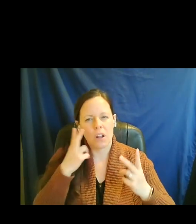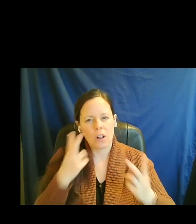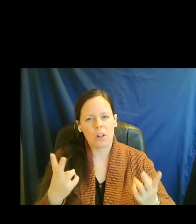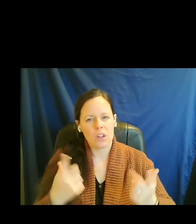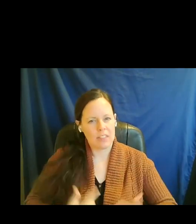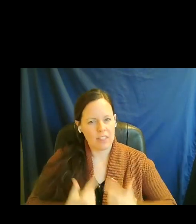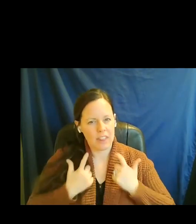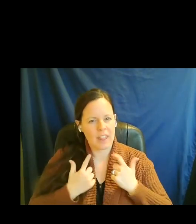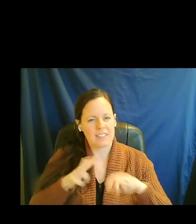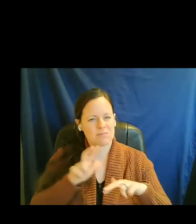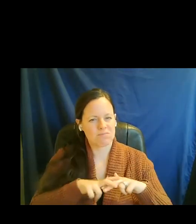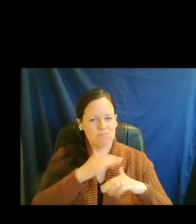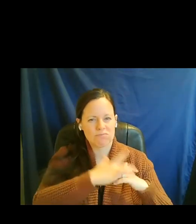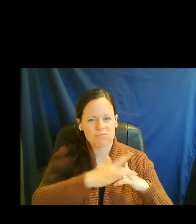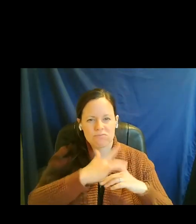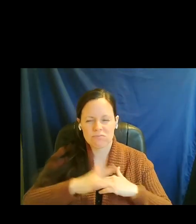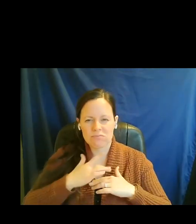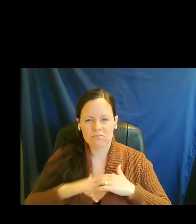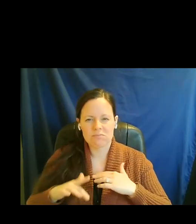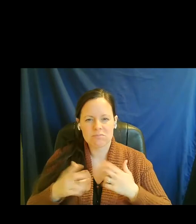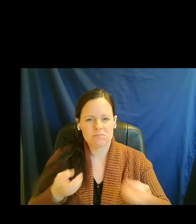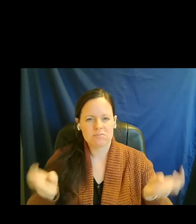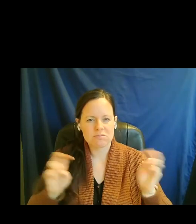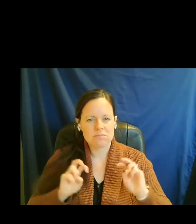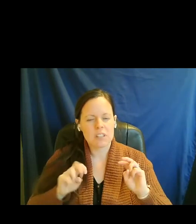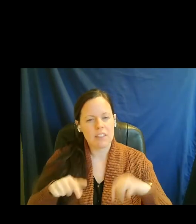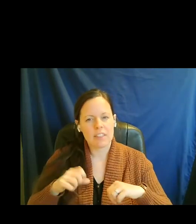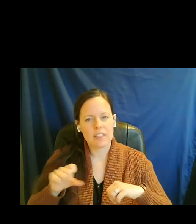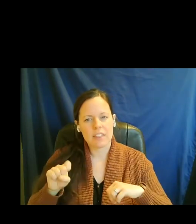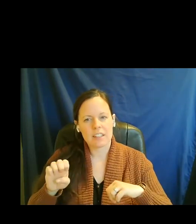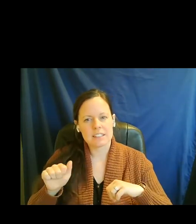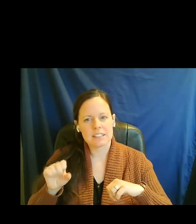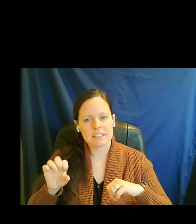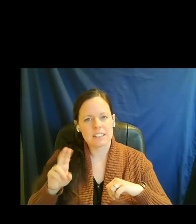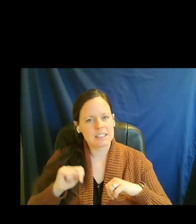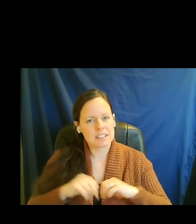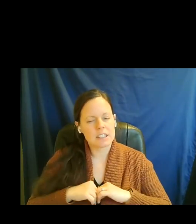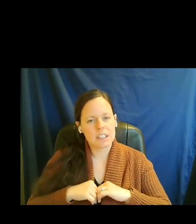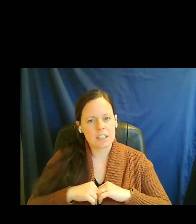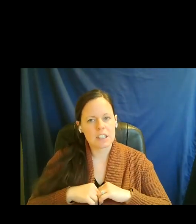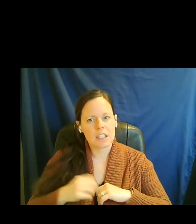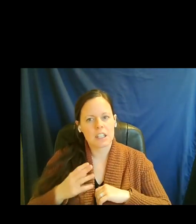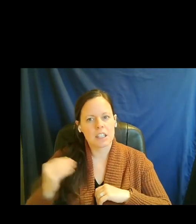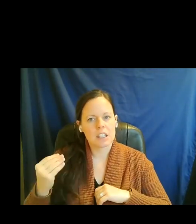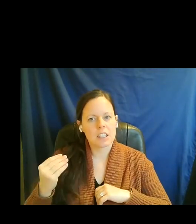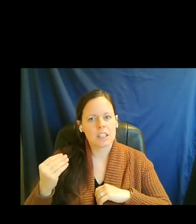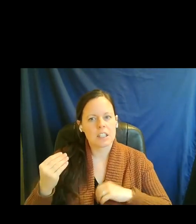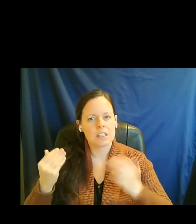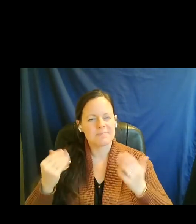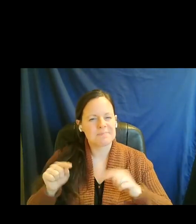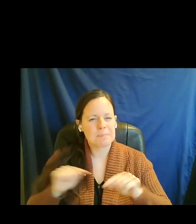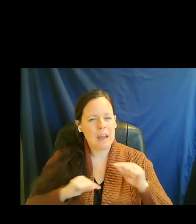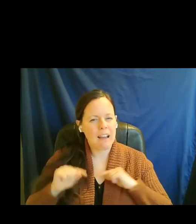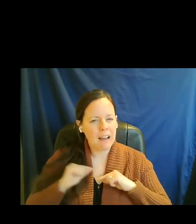chairs around the tables this season, and just recalibrate a little bit,